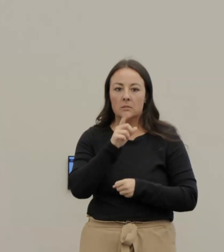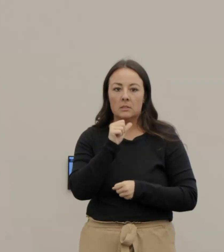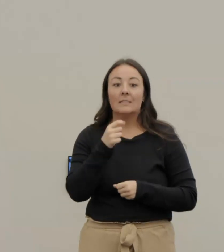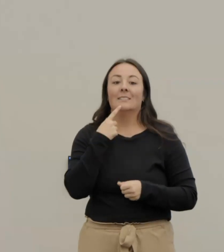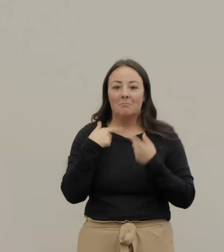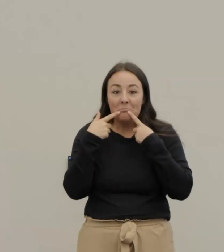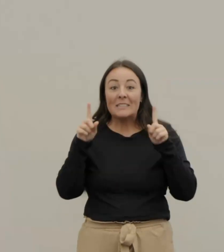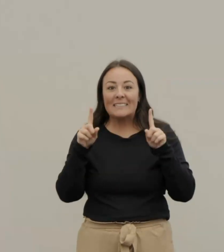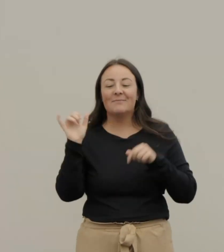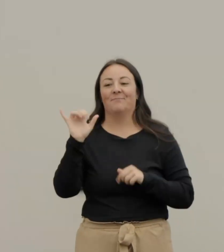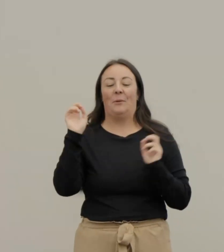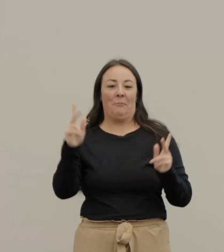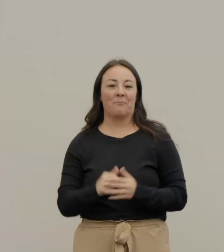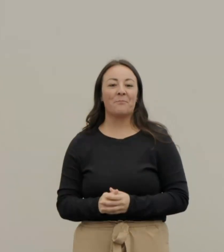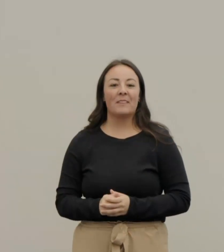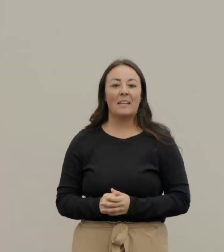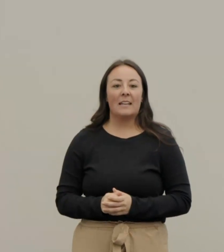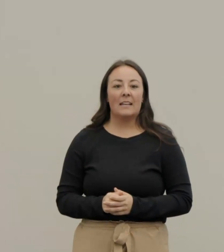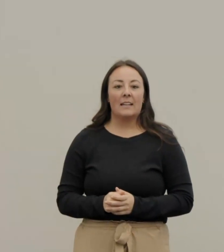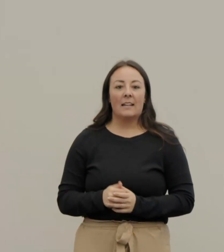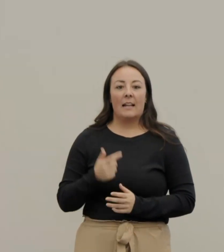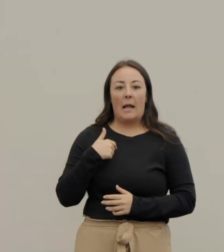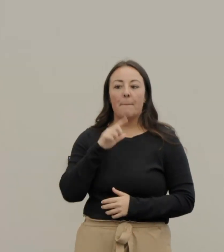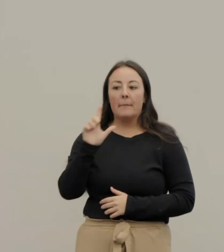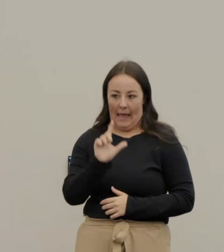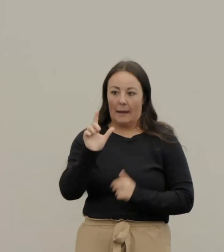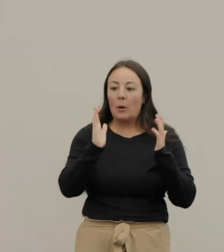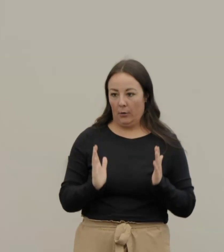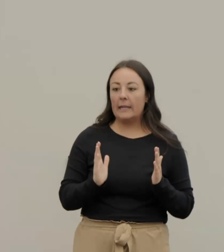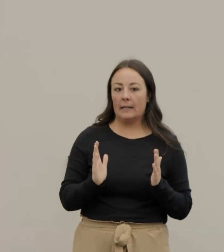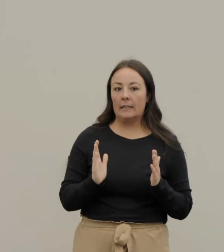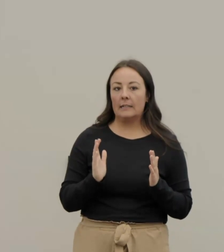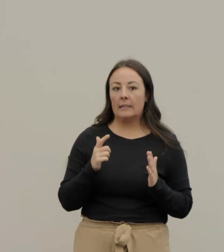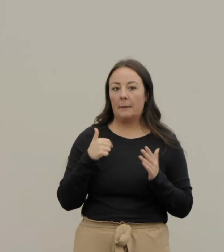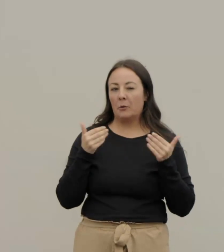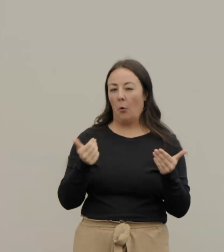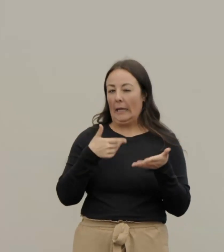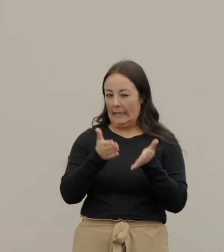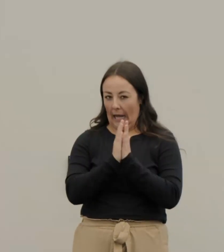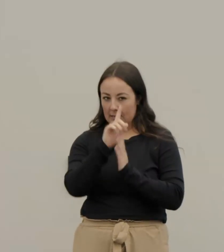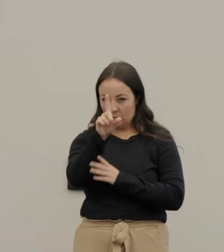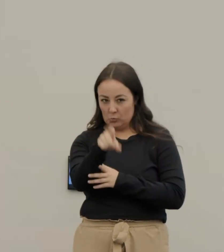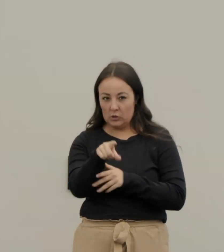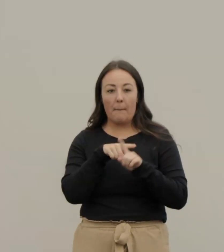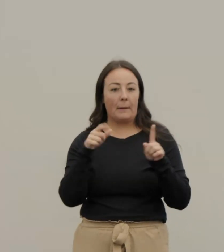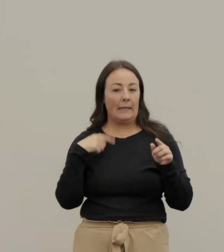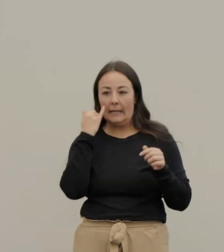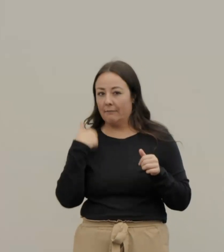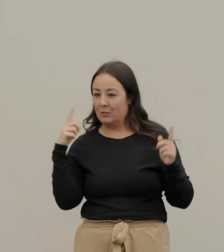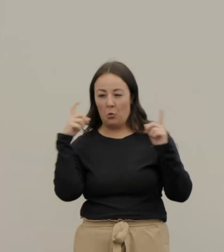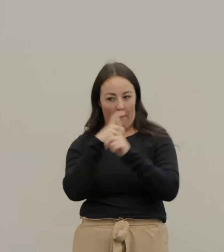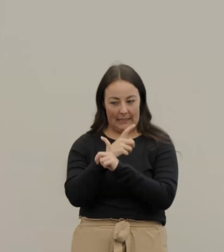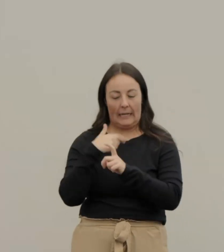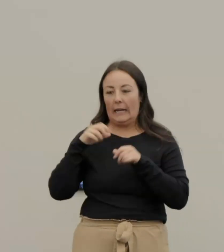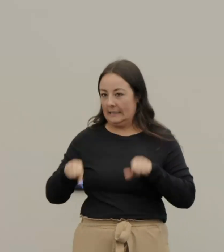Is it working? There we go. Yes. So I'm an academic librarian and I'm going to go ahead and ask my question, but if it's going to get complicated, I'm happy